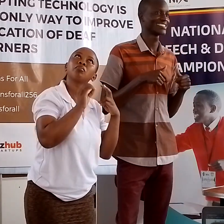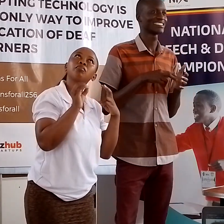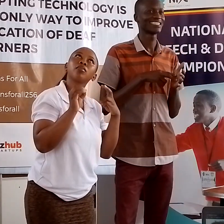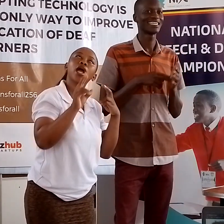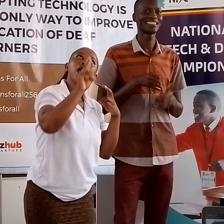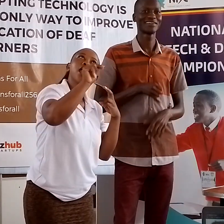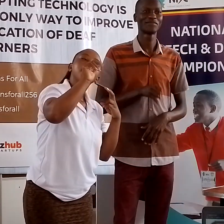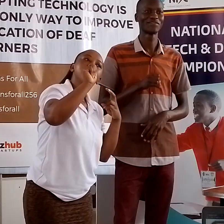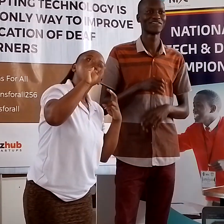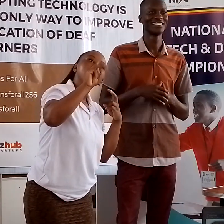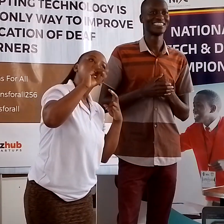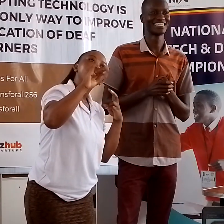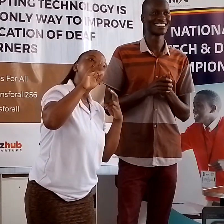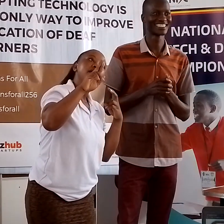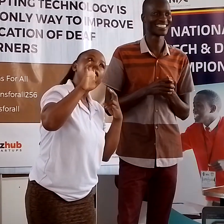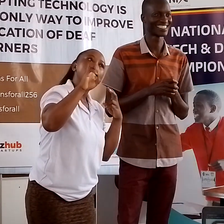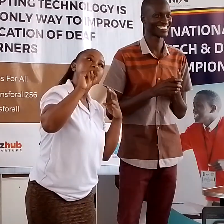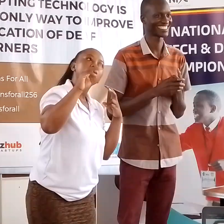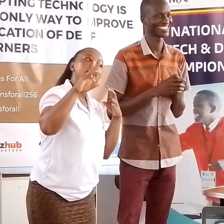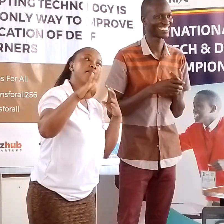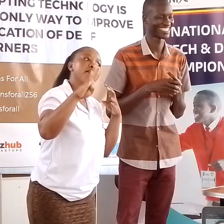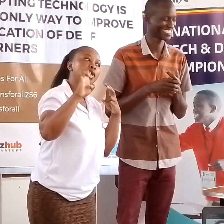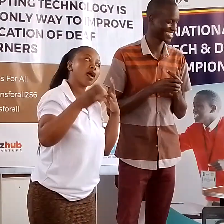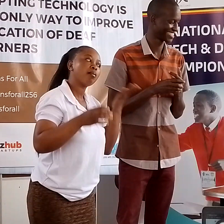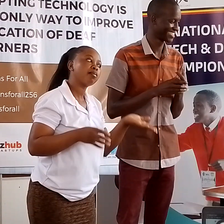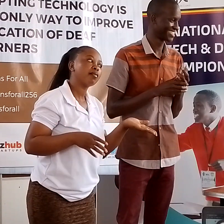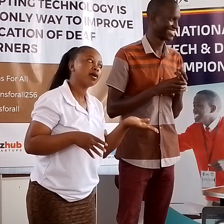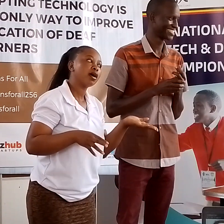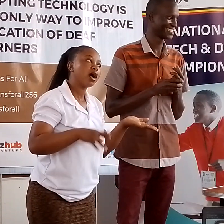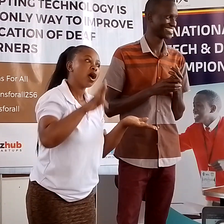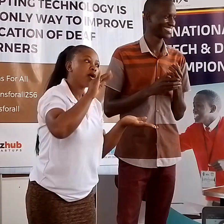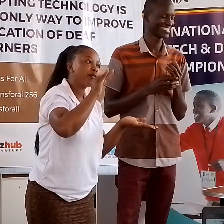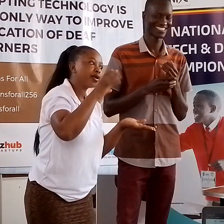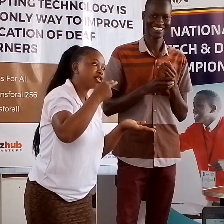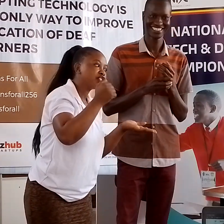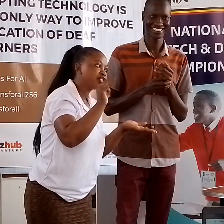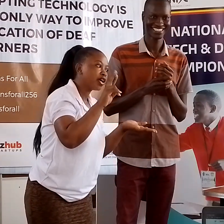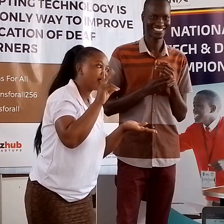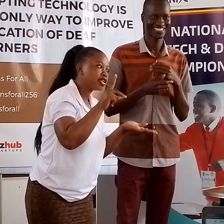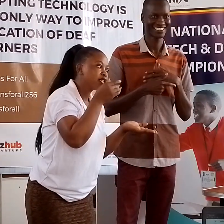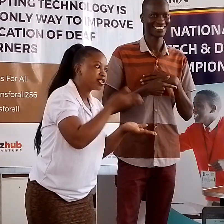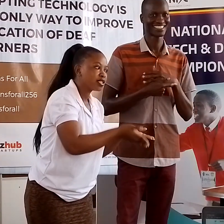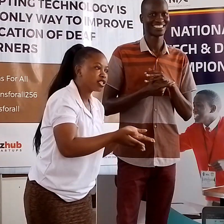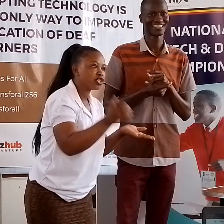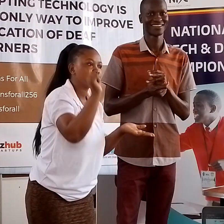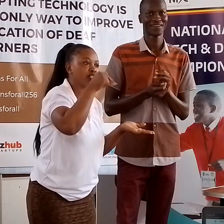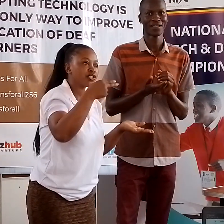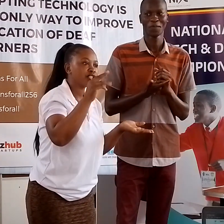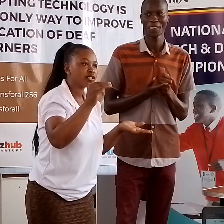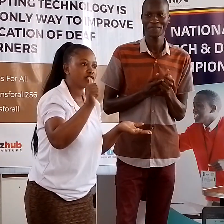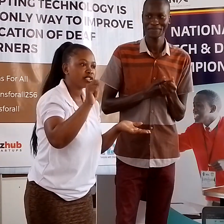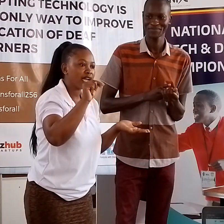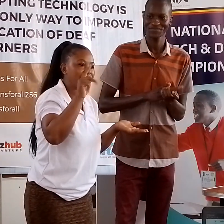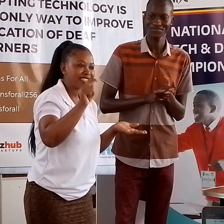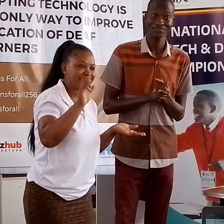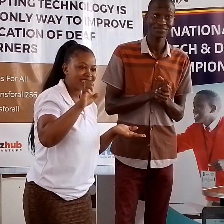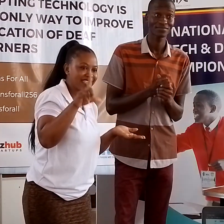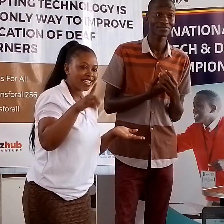Namre the process, are you there with us? Richard, I can see you. Chantel, Atpaye,